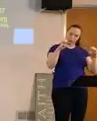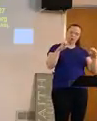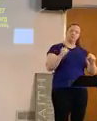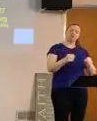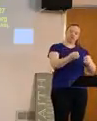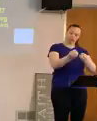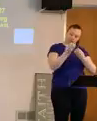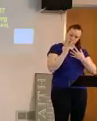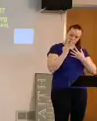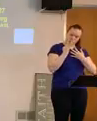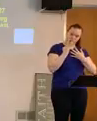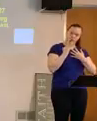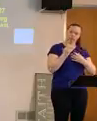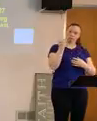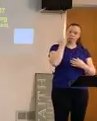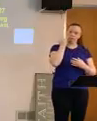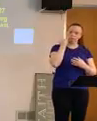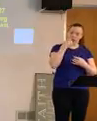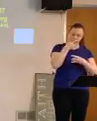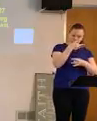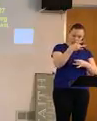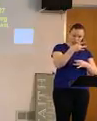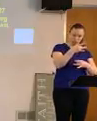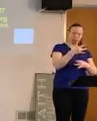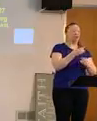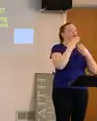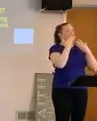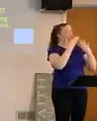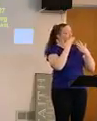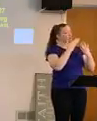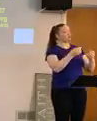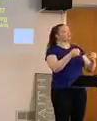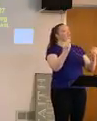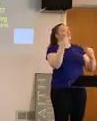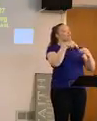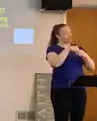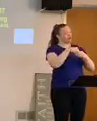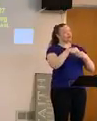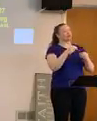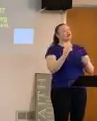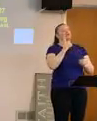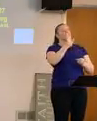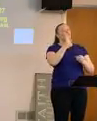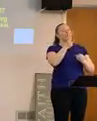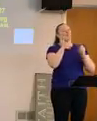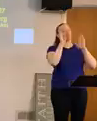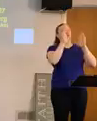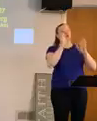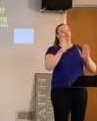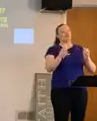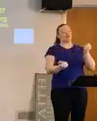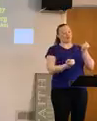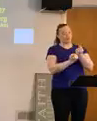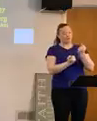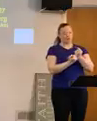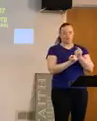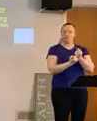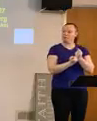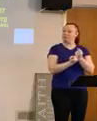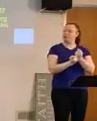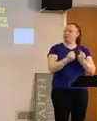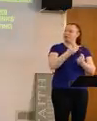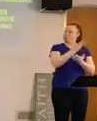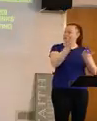let us know if you'd like one of these. And thank you again for joining us and for your wonderful support. For those who are